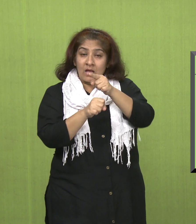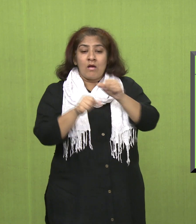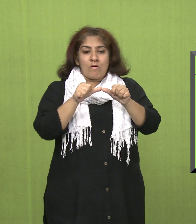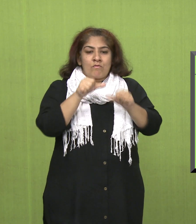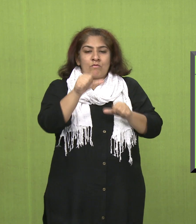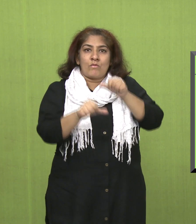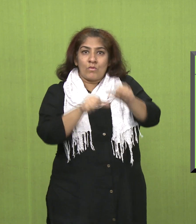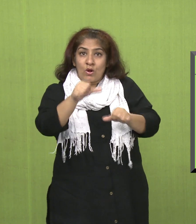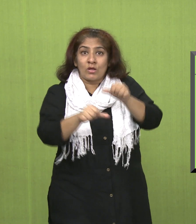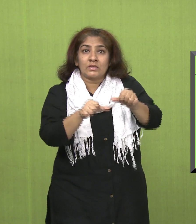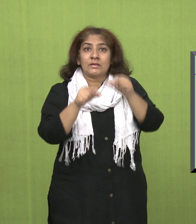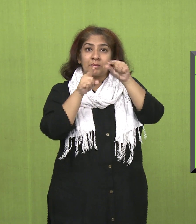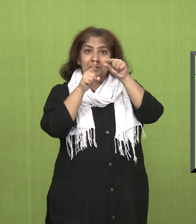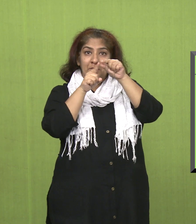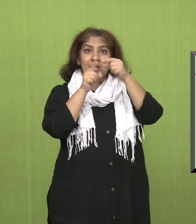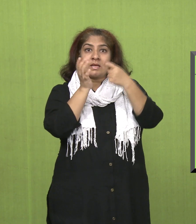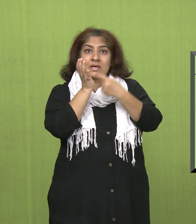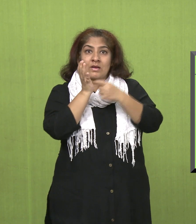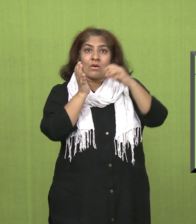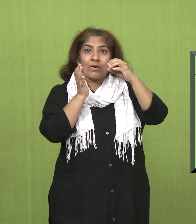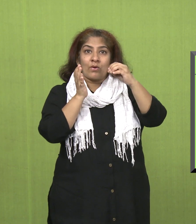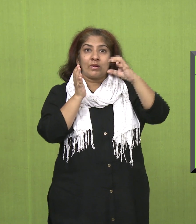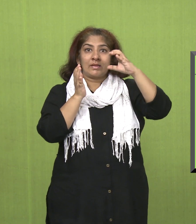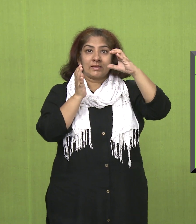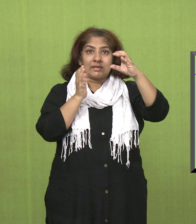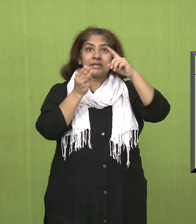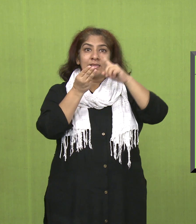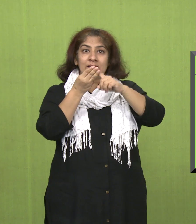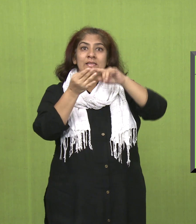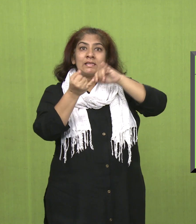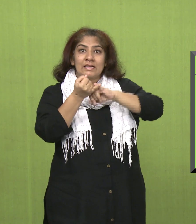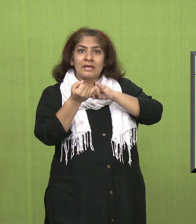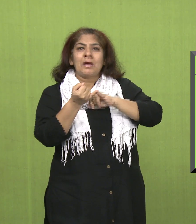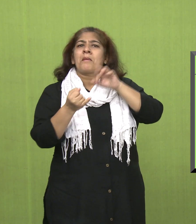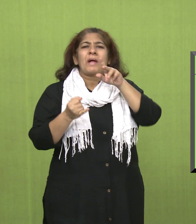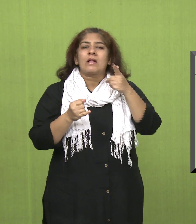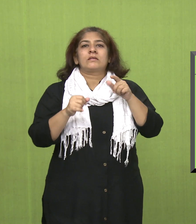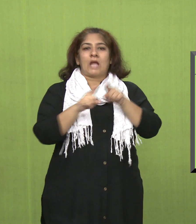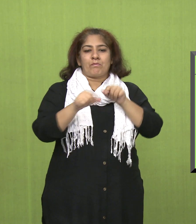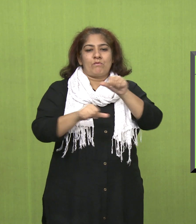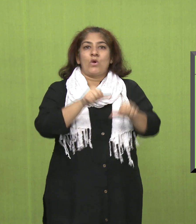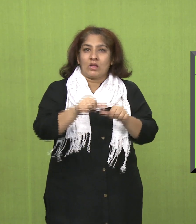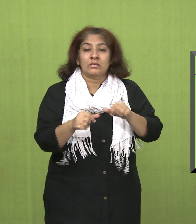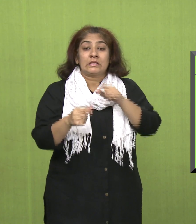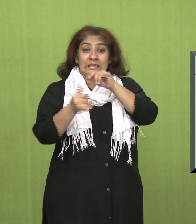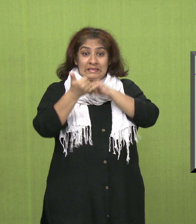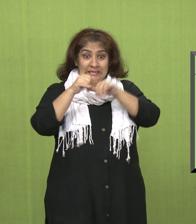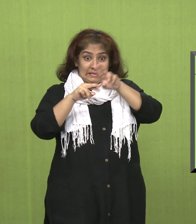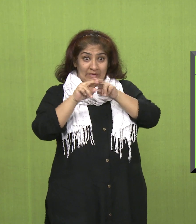Staffing has different processes. So that is known as processes of staffing. What does it mean?